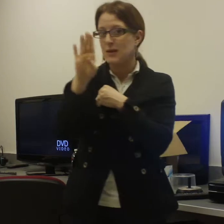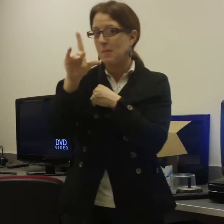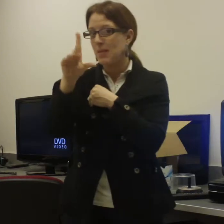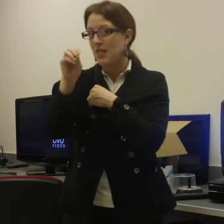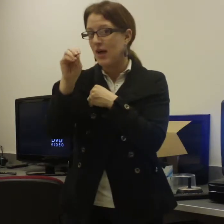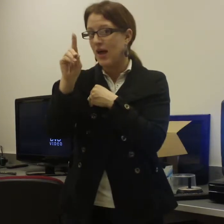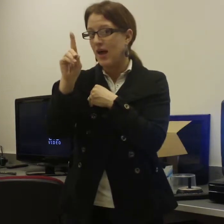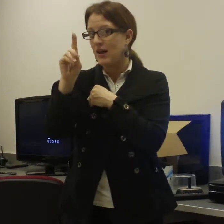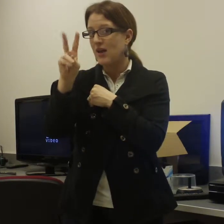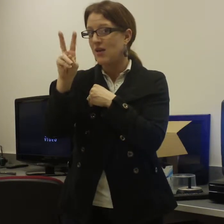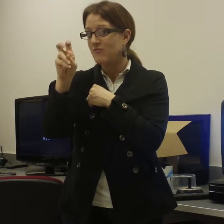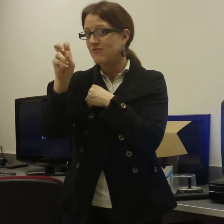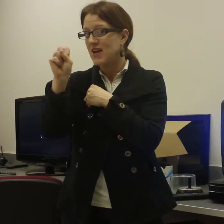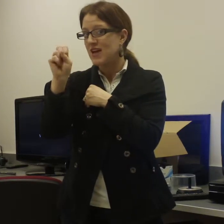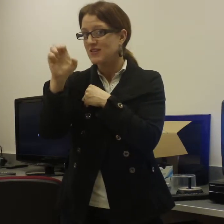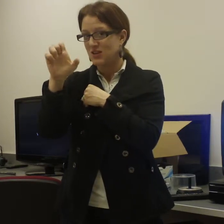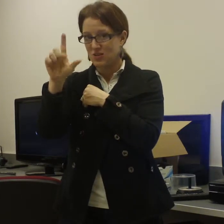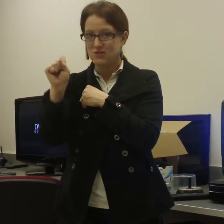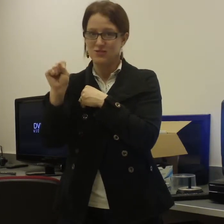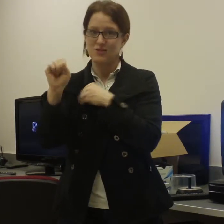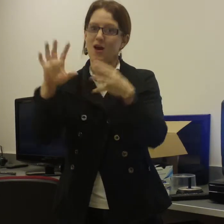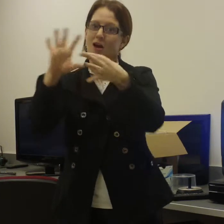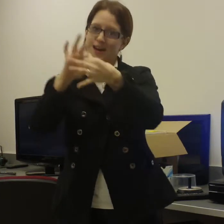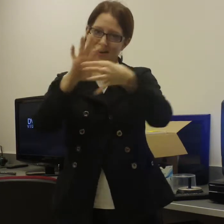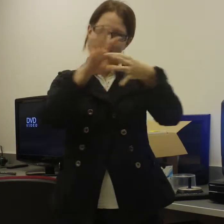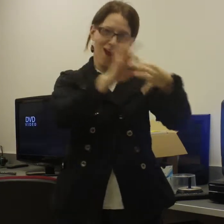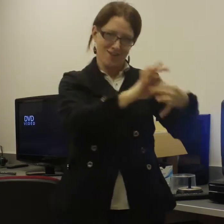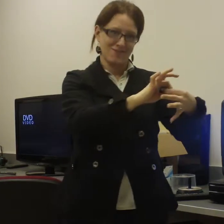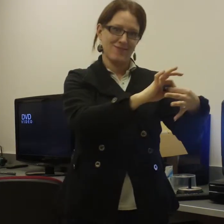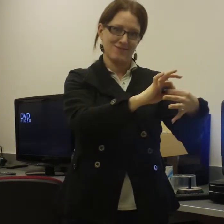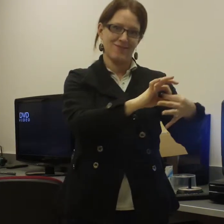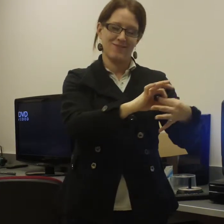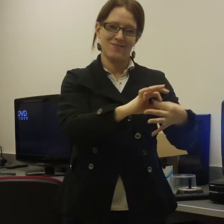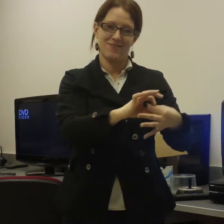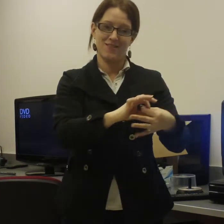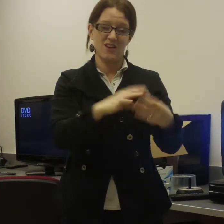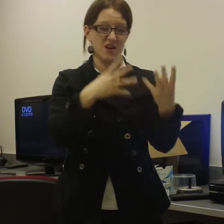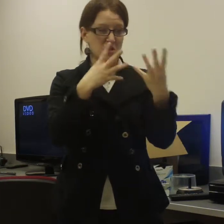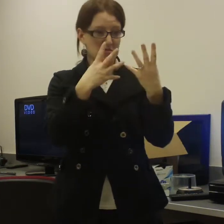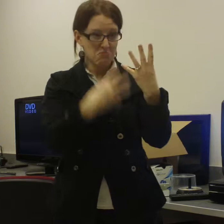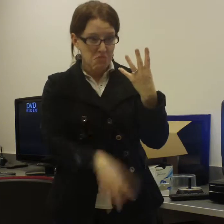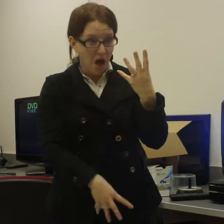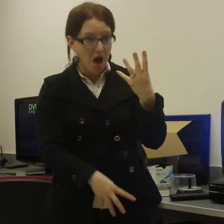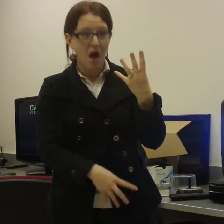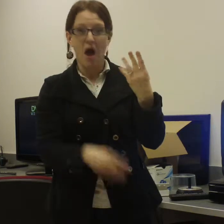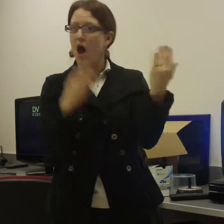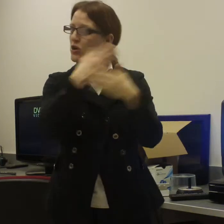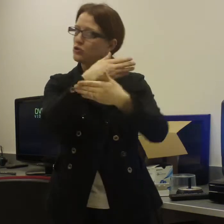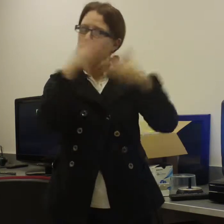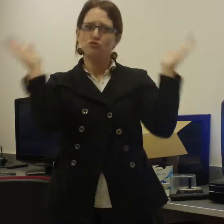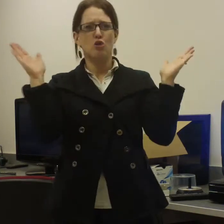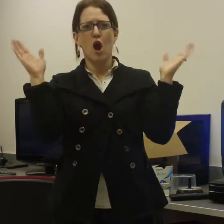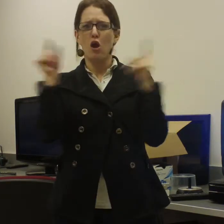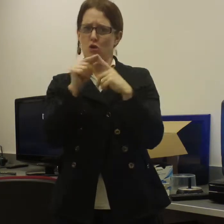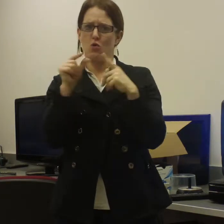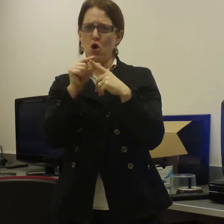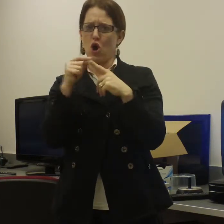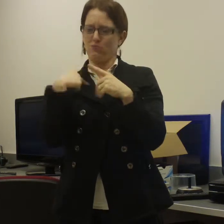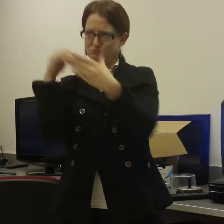Anything else you know? Sean? Blood in general, okay? Again, blood is a general term, so I'm going to put blood over here on this